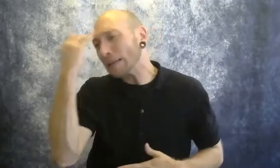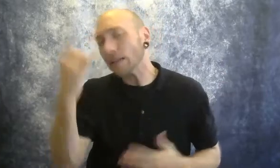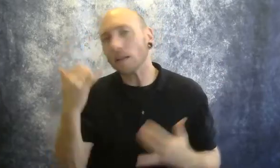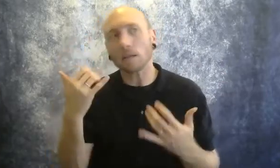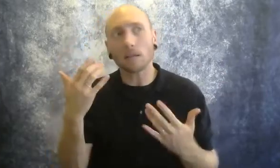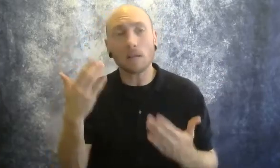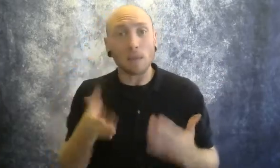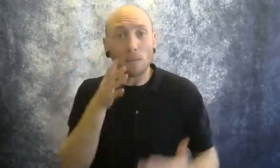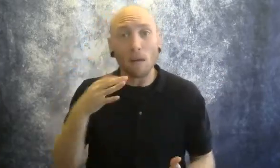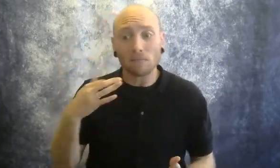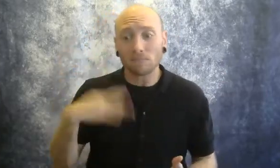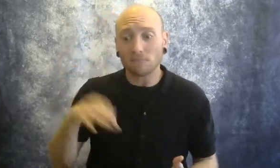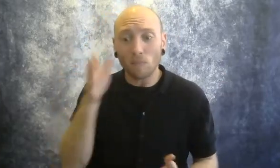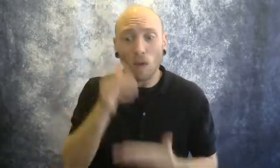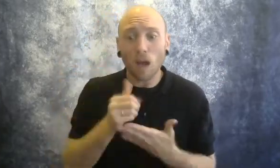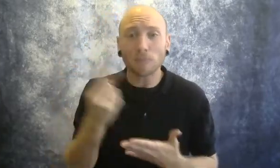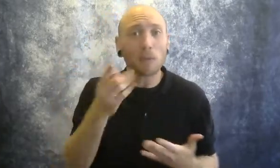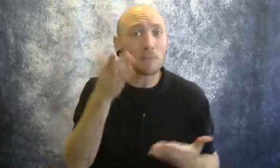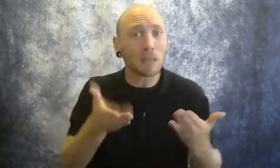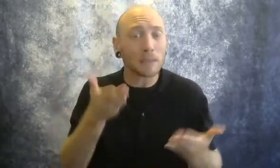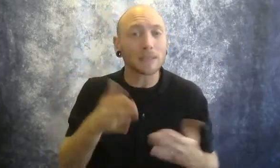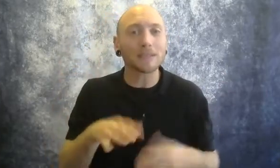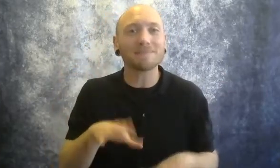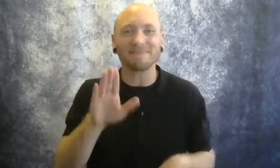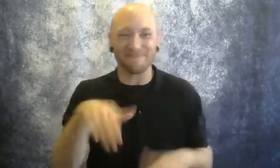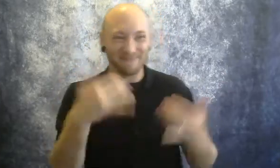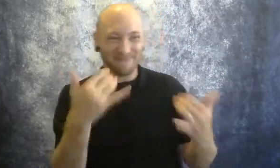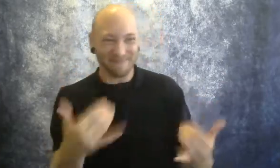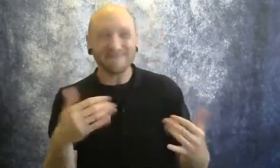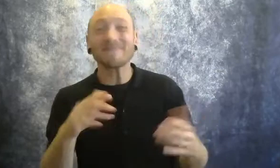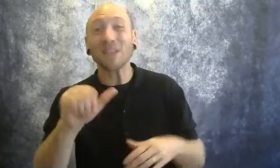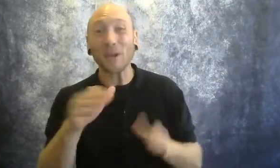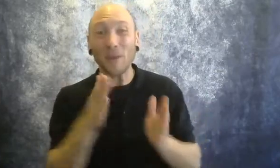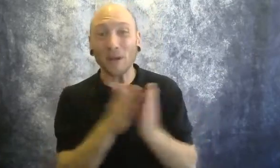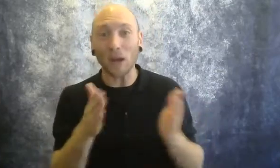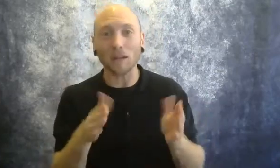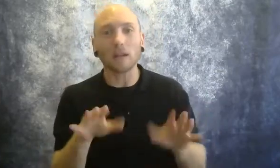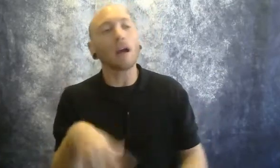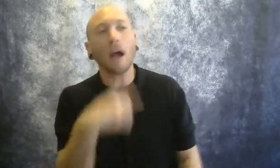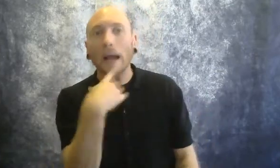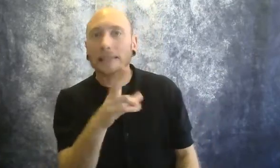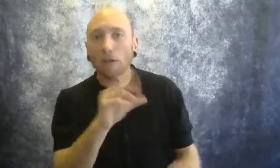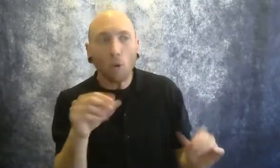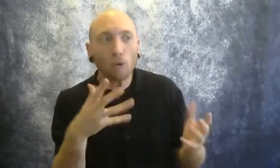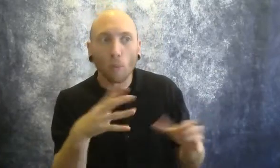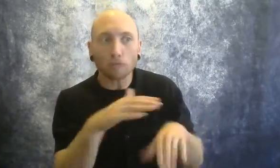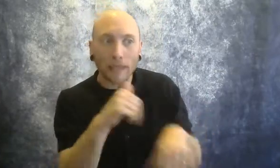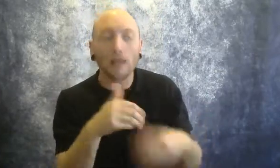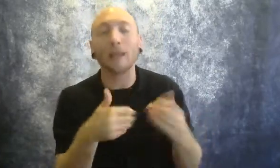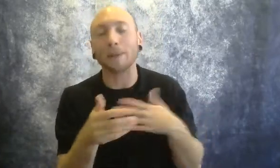never done, have a benefit down the road, if they're of any value at all. So I got another little card from him. Mind you, I told